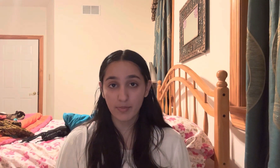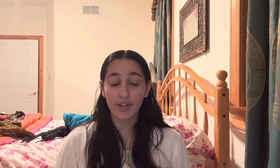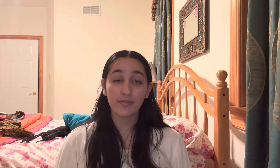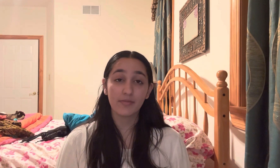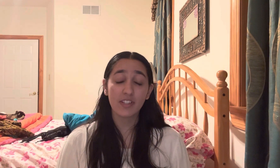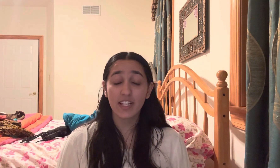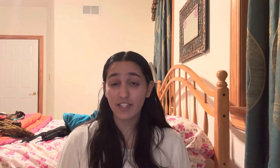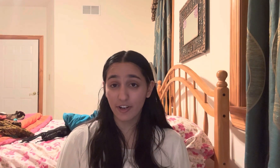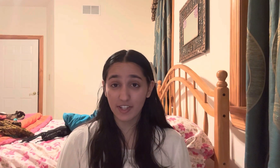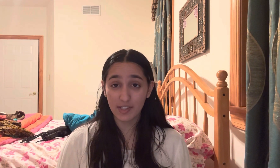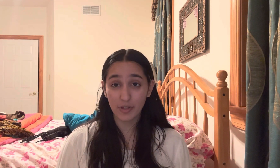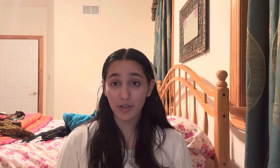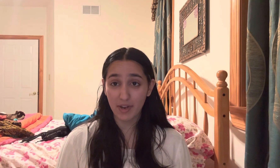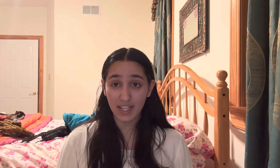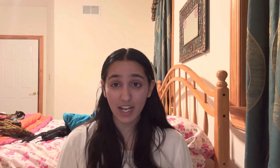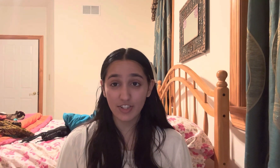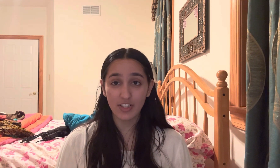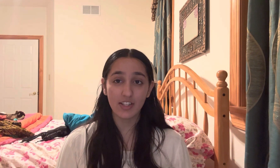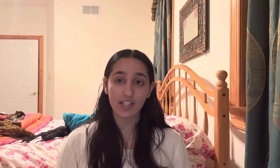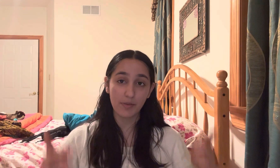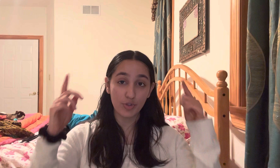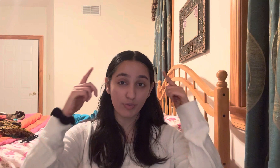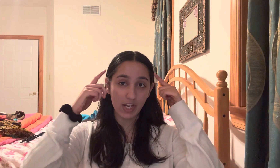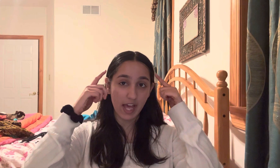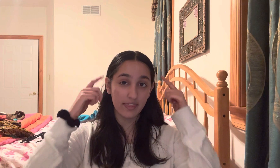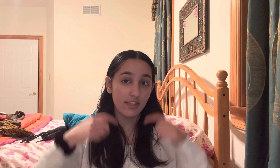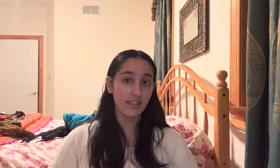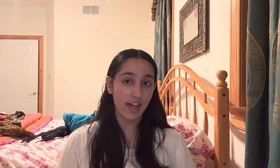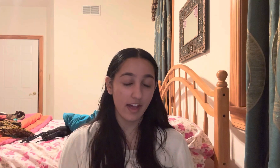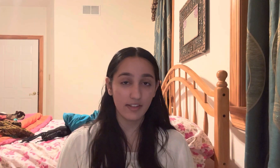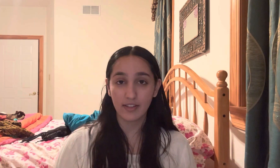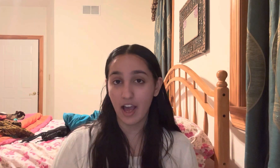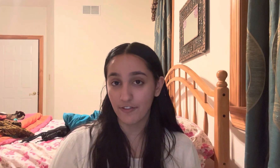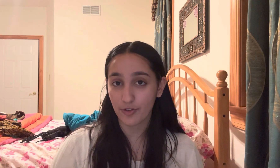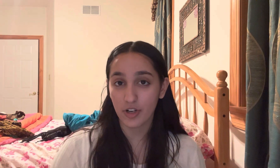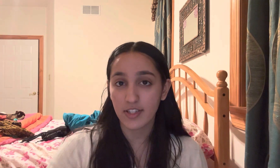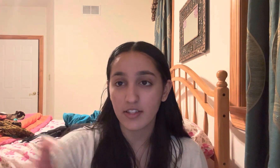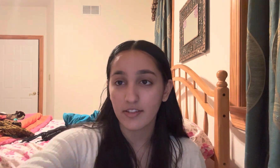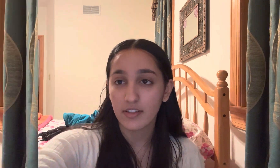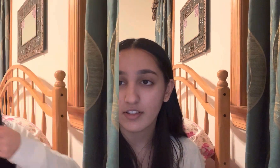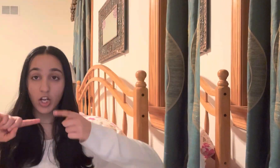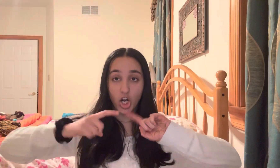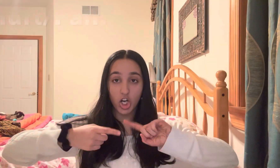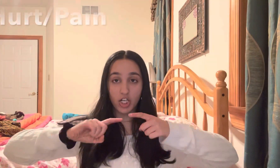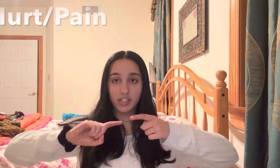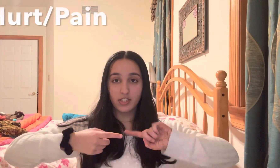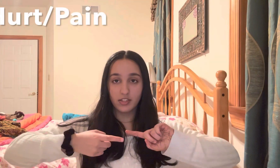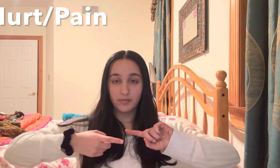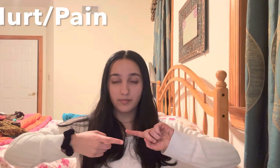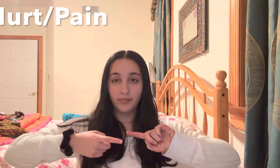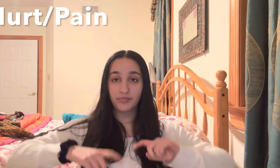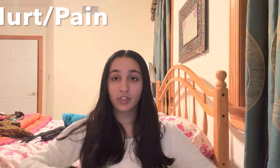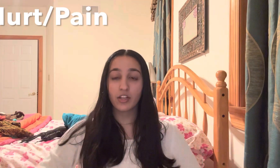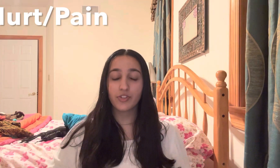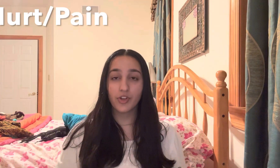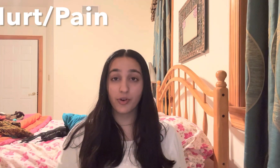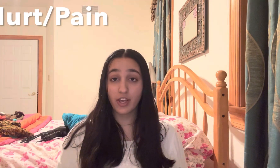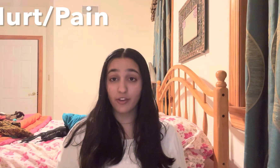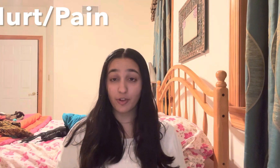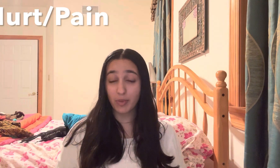Aspirin. It's very similar to medication, except you point at the head afterwards. Hurt. So if a